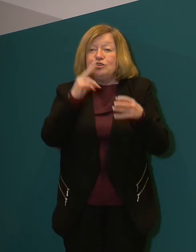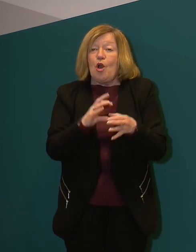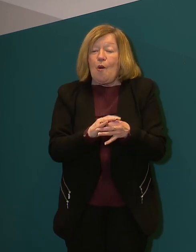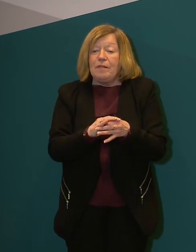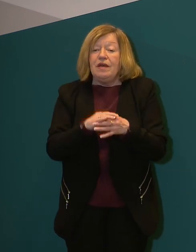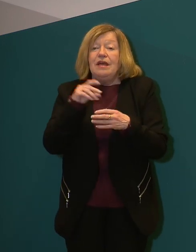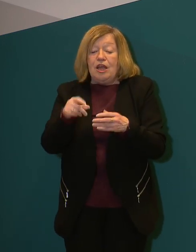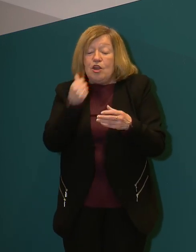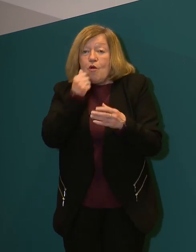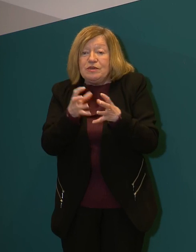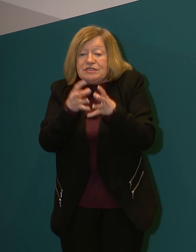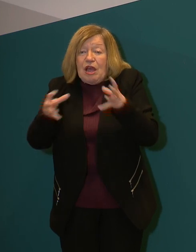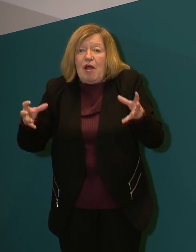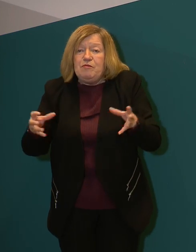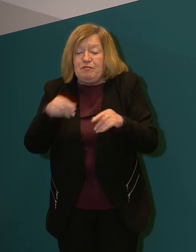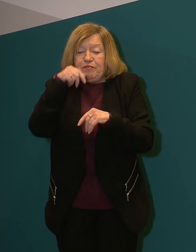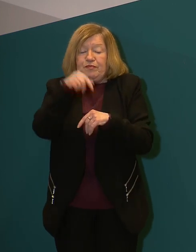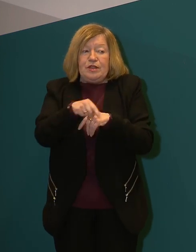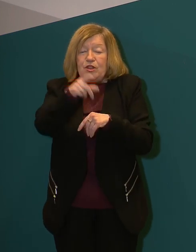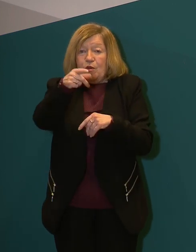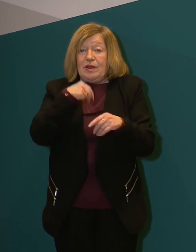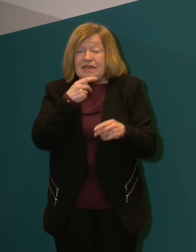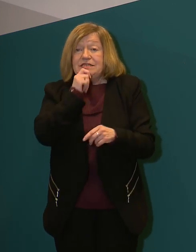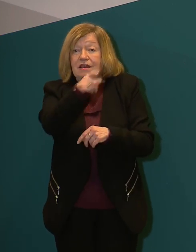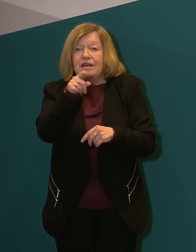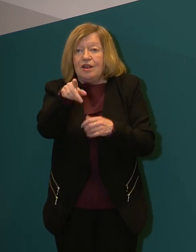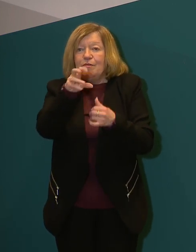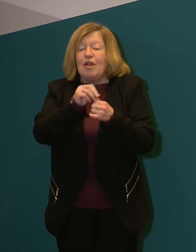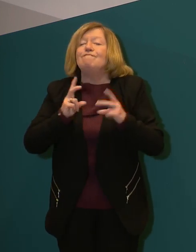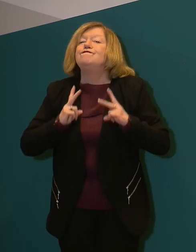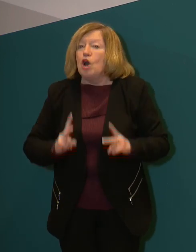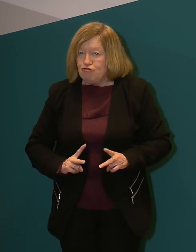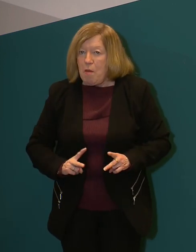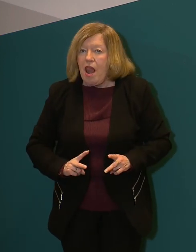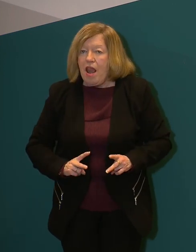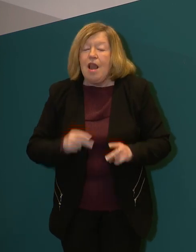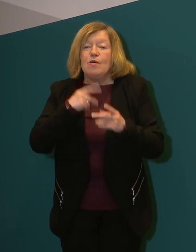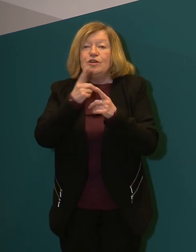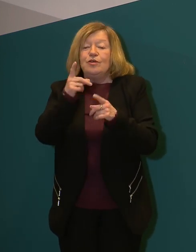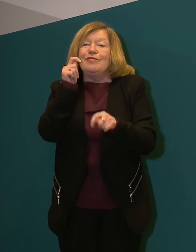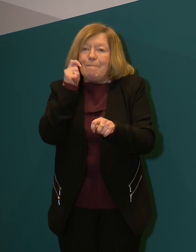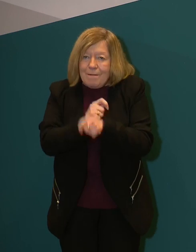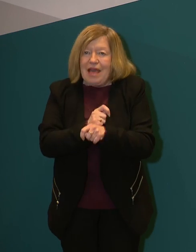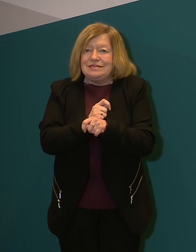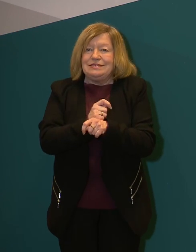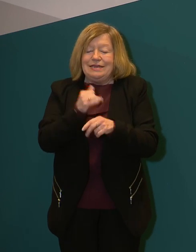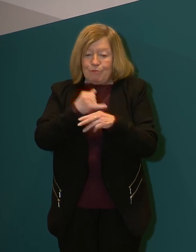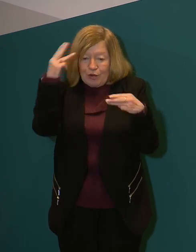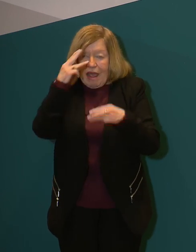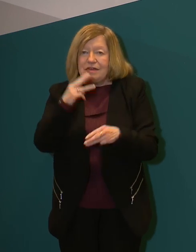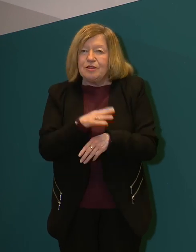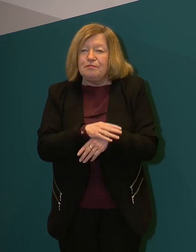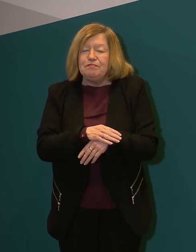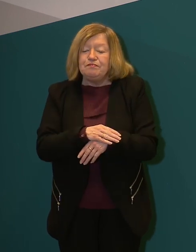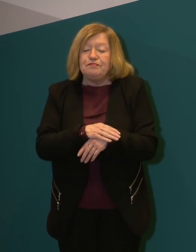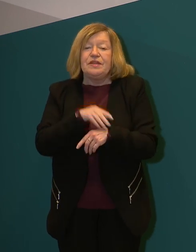The populations in nursing homes, you don't need me to tell you, are particularly vulnerable. We want to do the best job that we can of protecting them